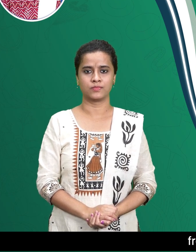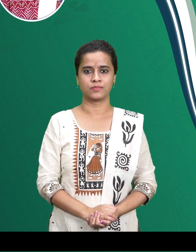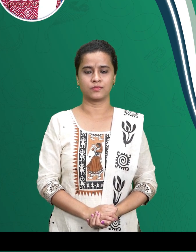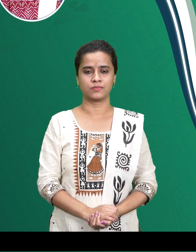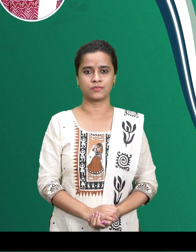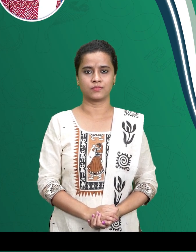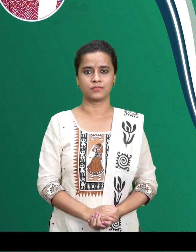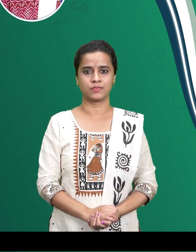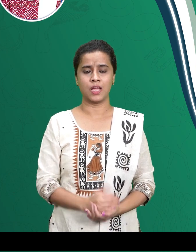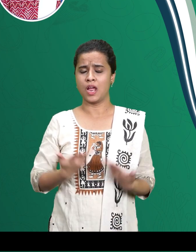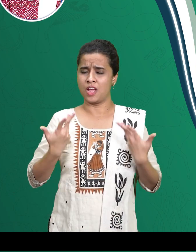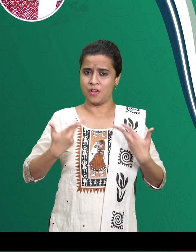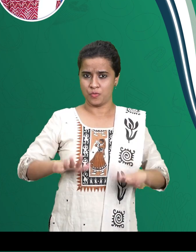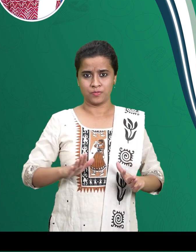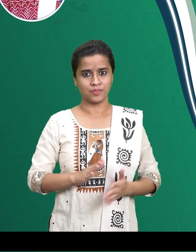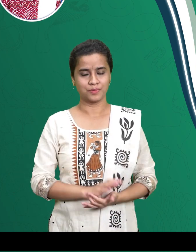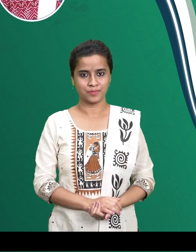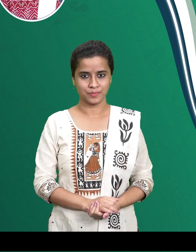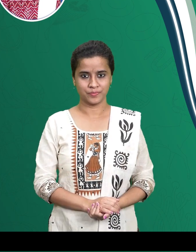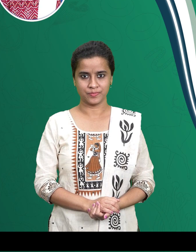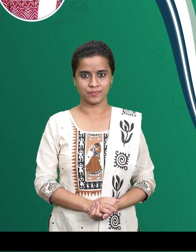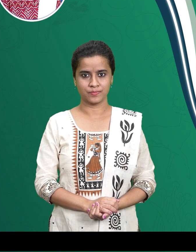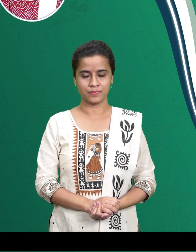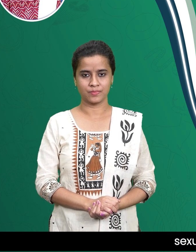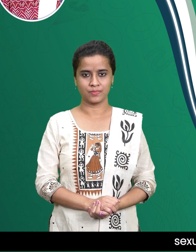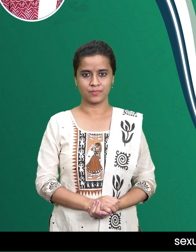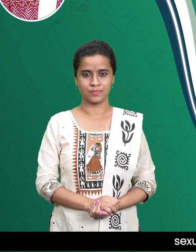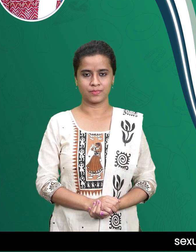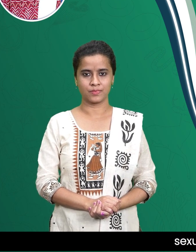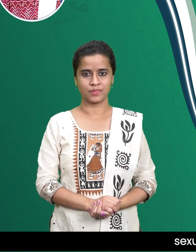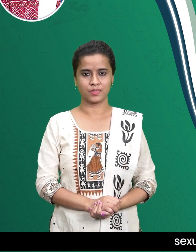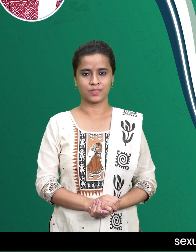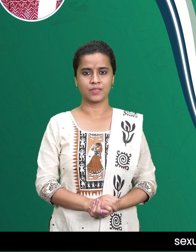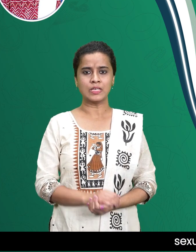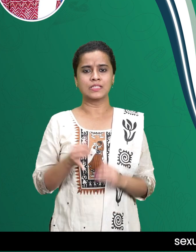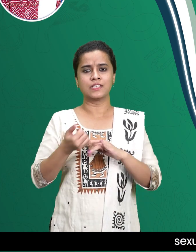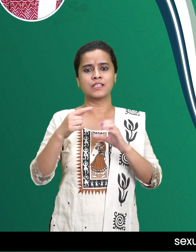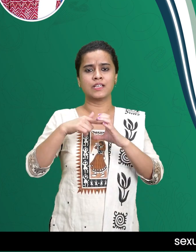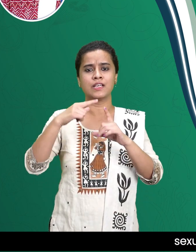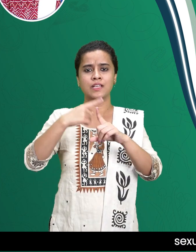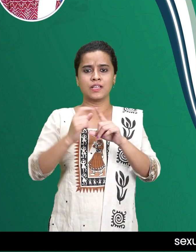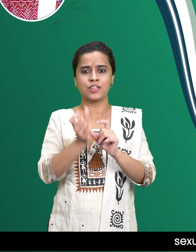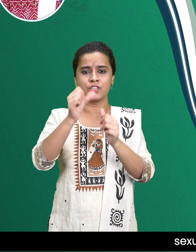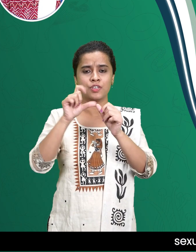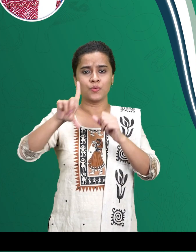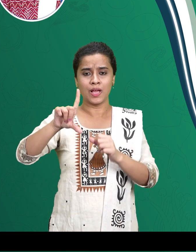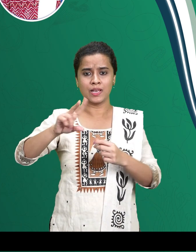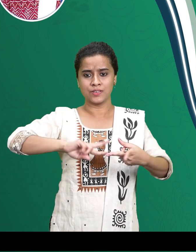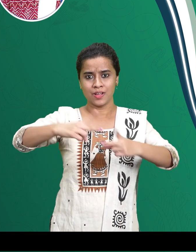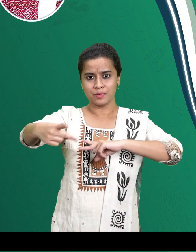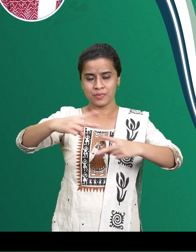However However Such Sexually Transmitted Diseases Are